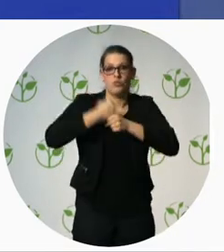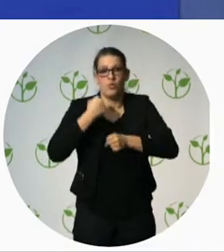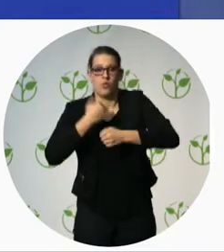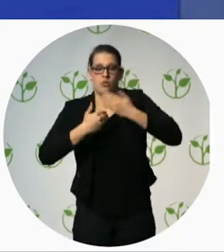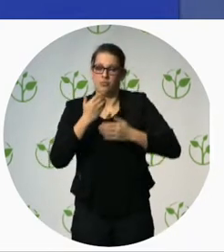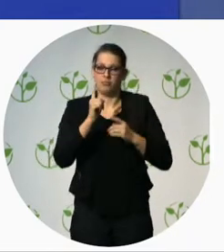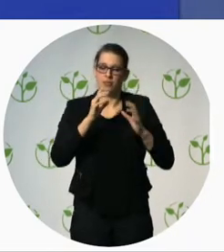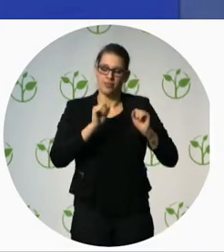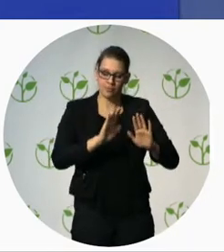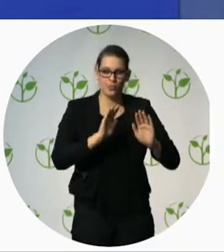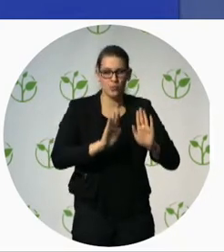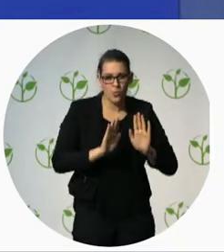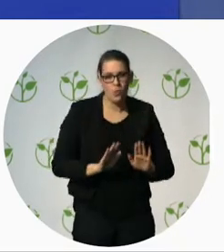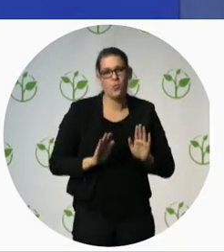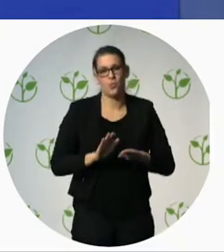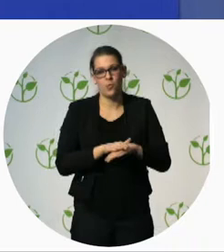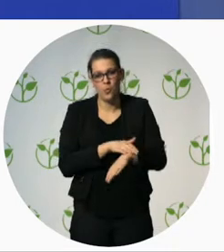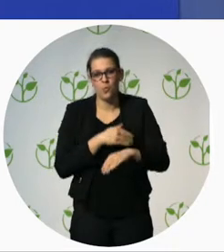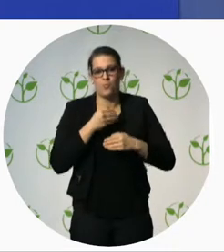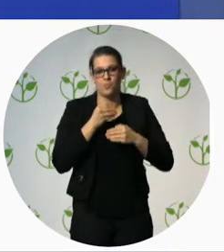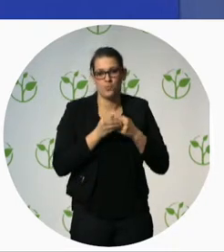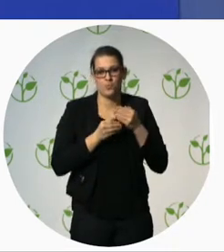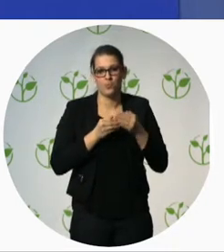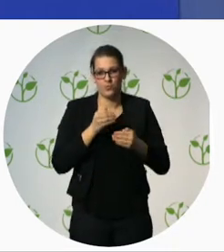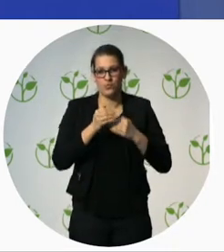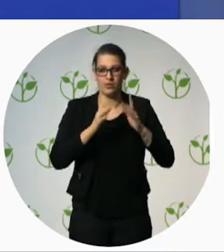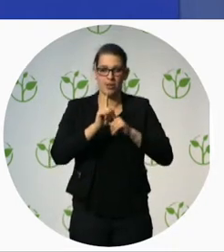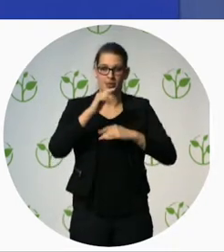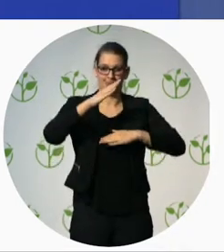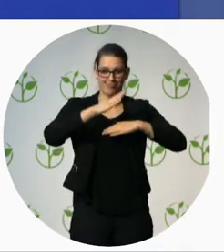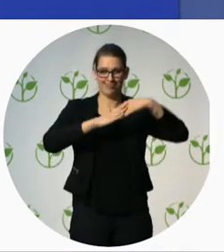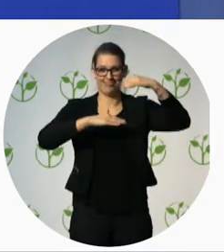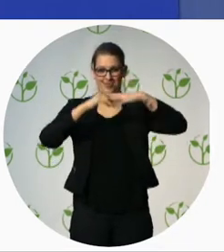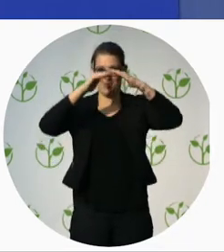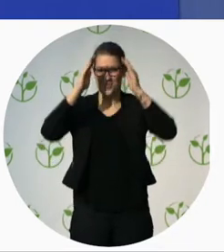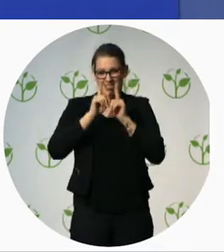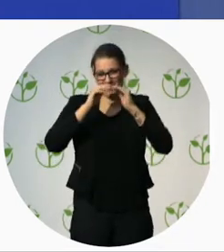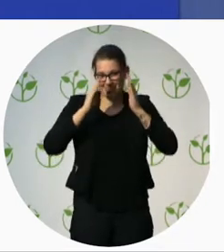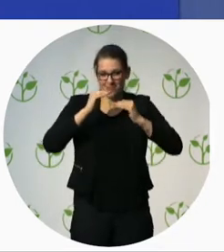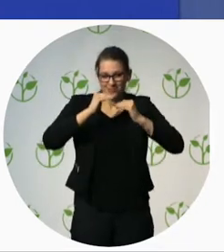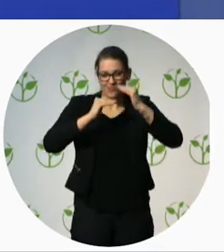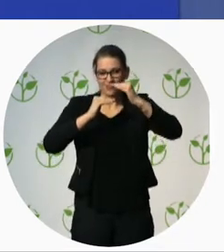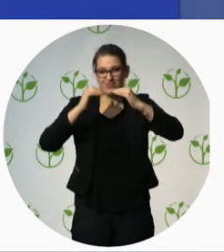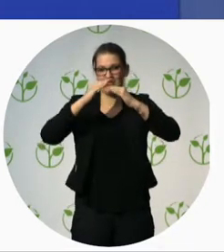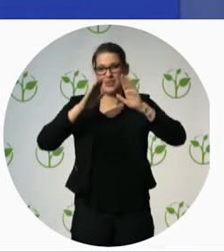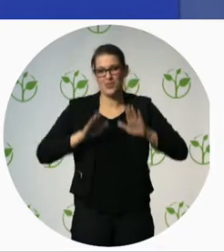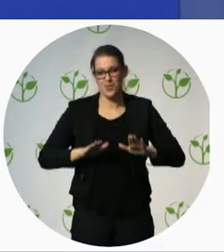has already. This is the essence of the Accessibility Act. Today we are